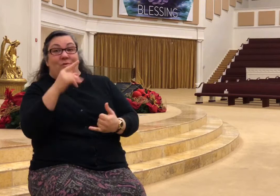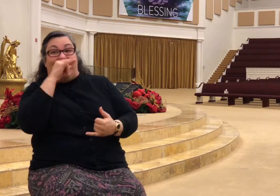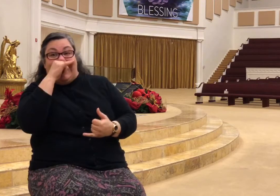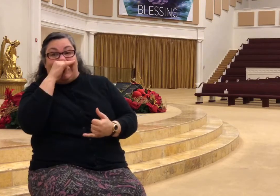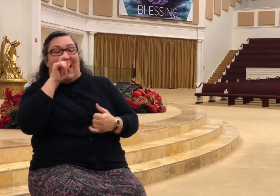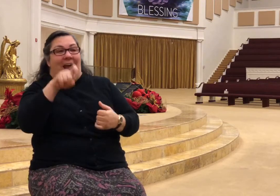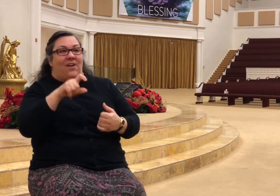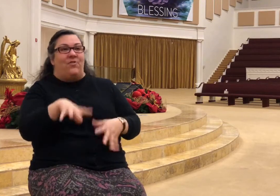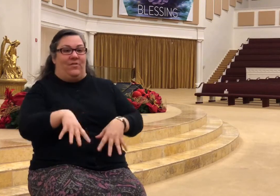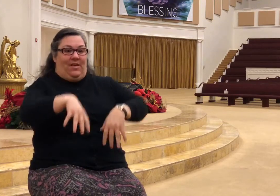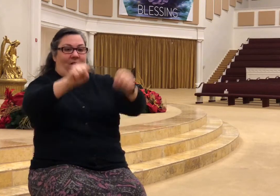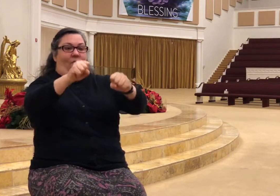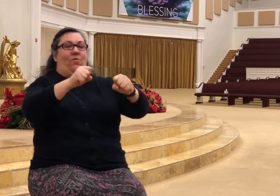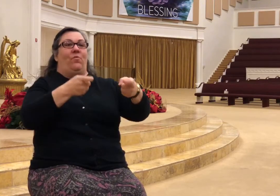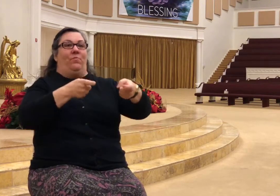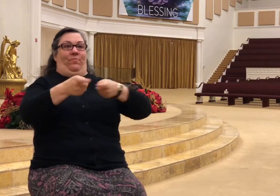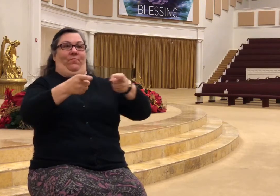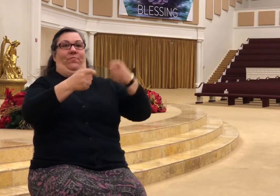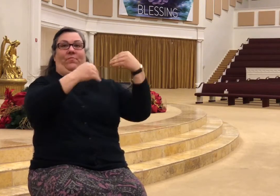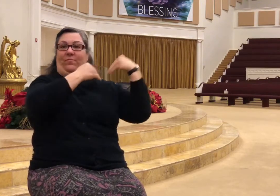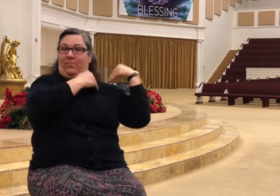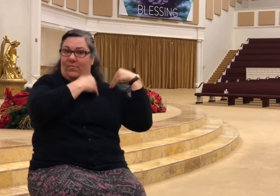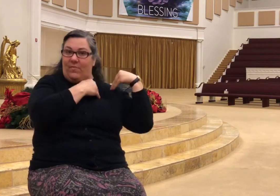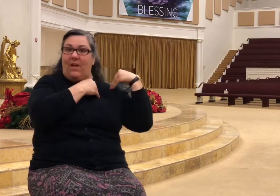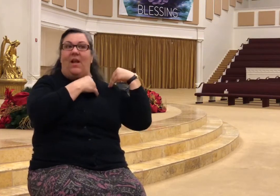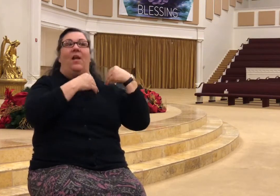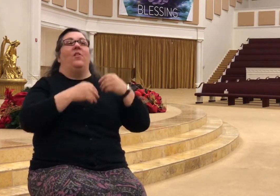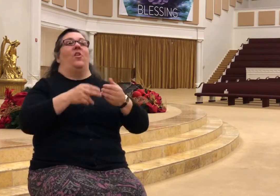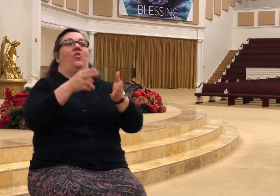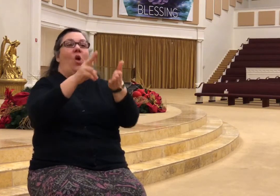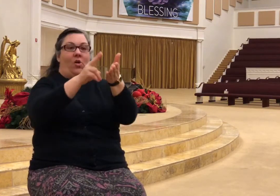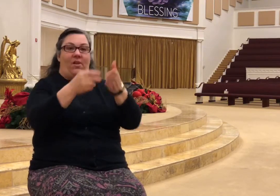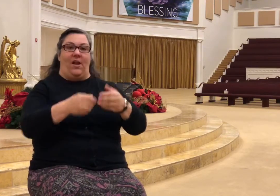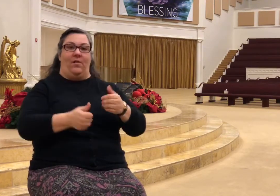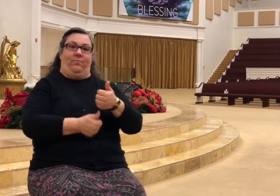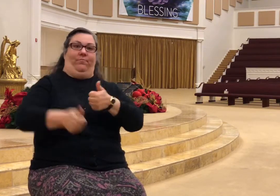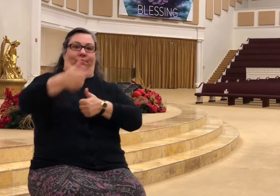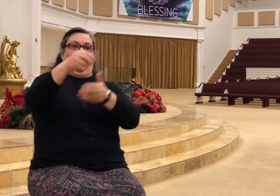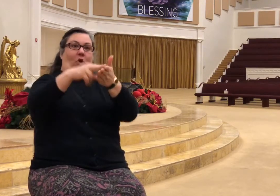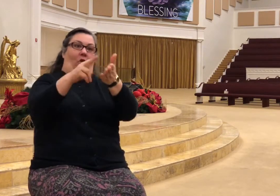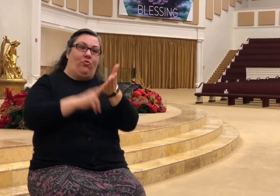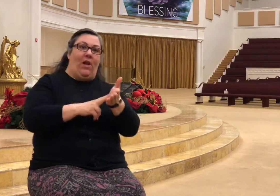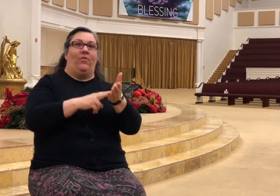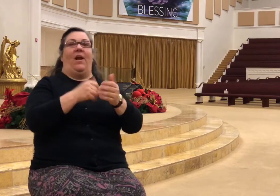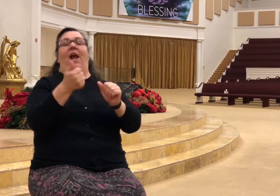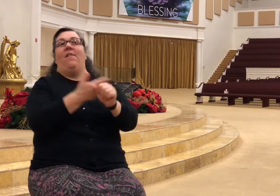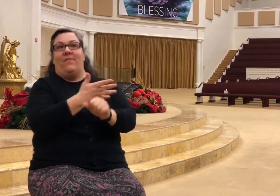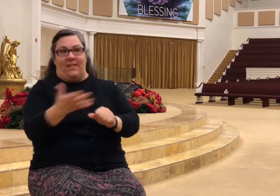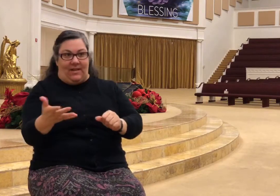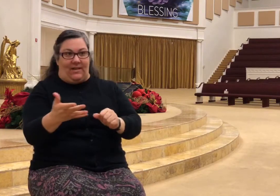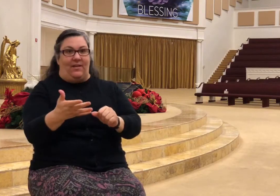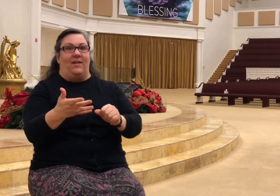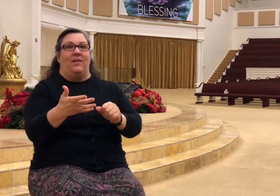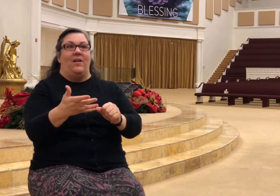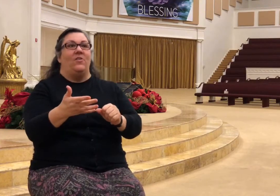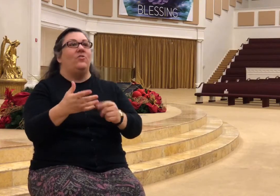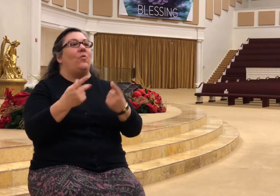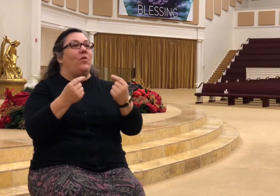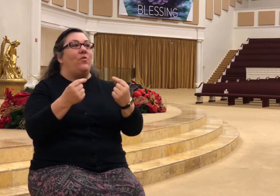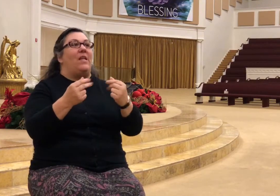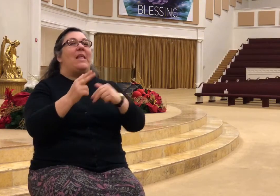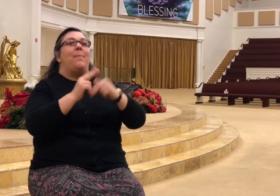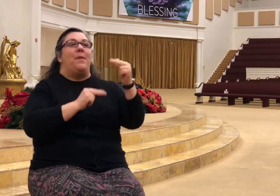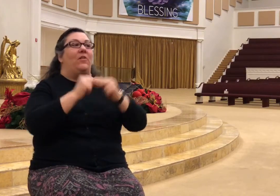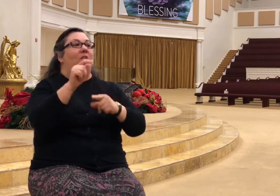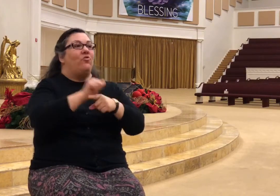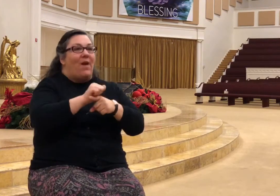missionary, the head pastor, and the head contractor, and he had never been a contractor in his life. And he wound up building the training center,